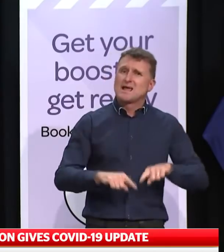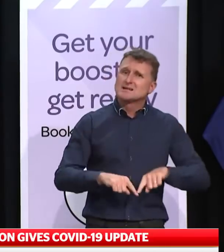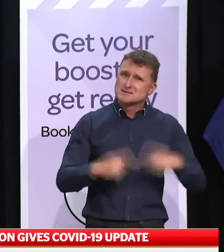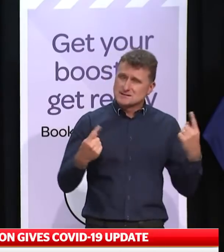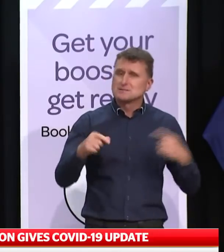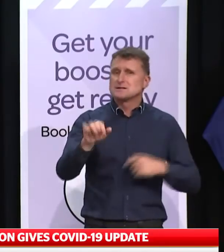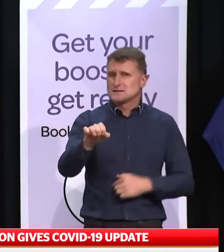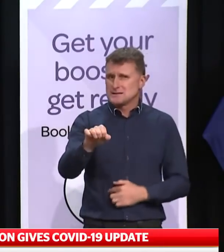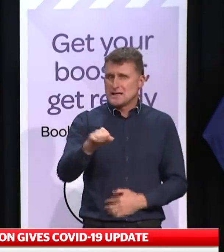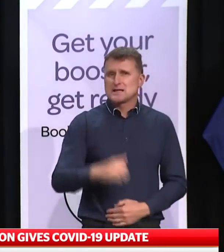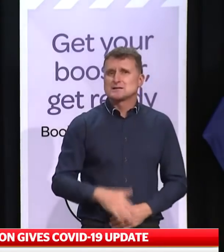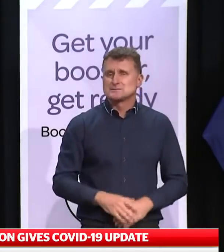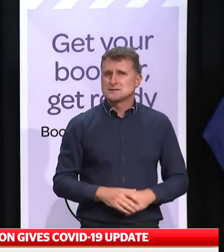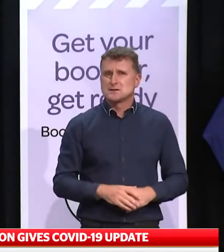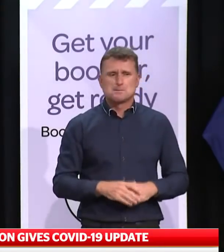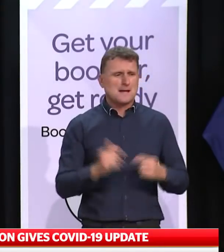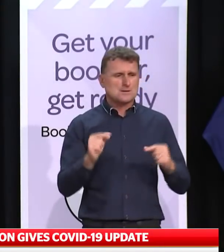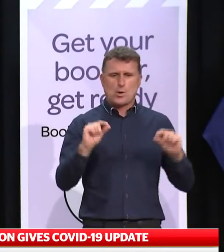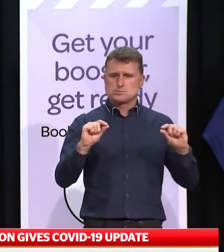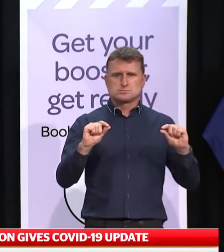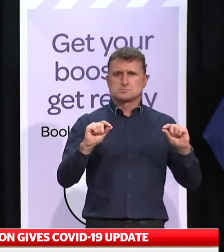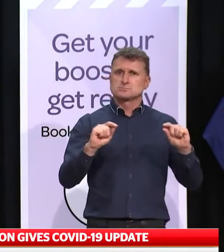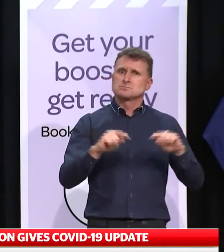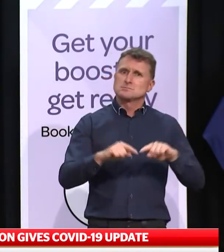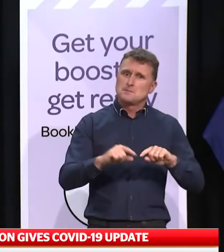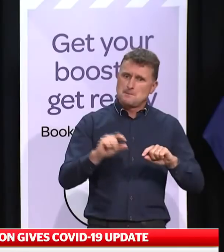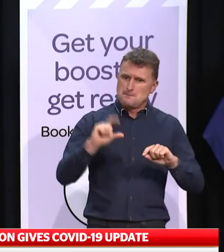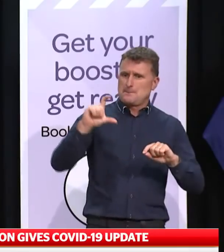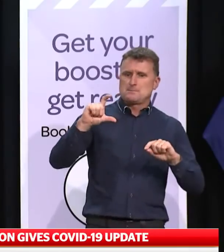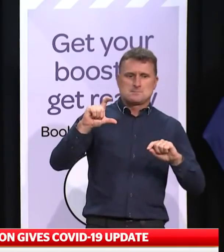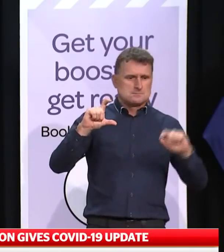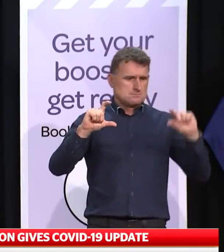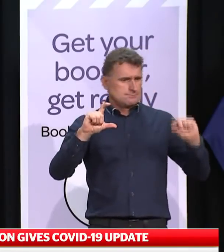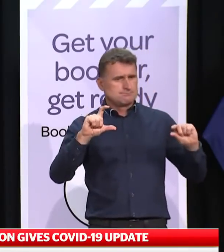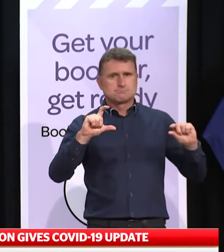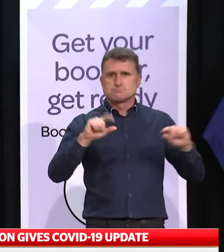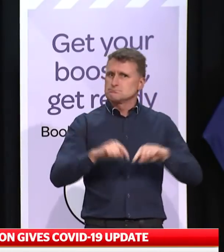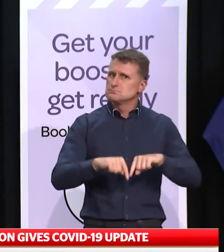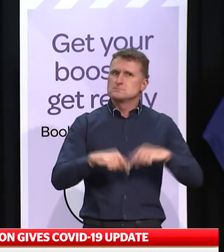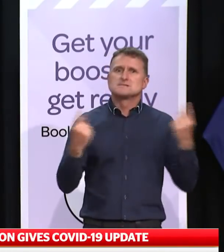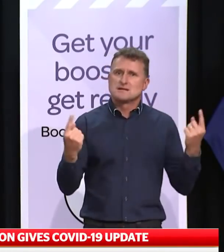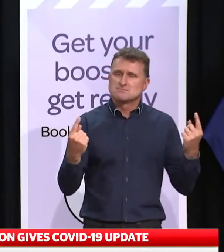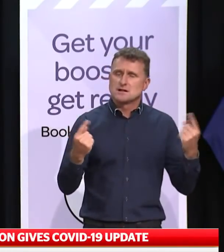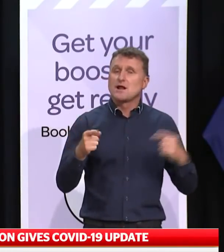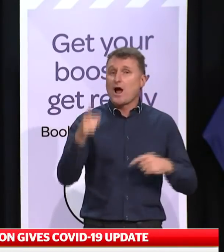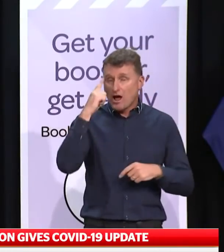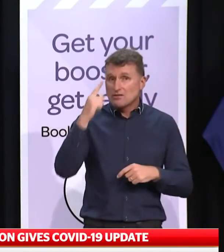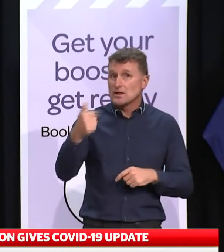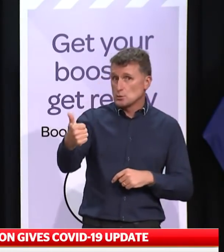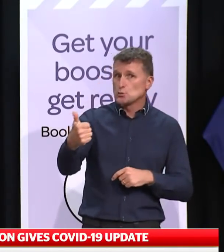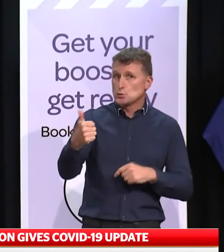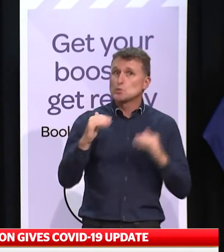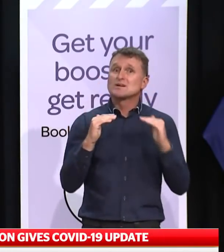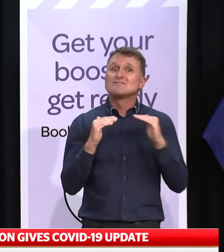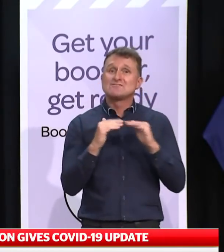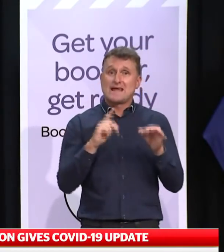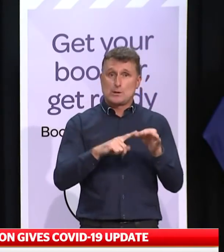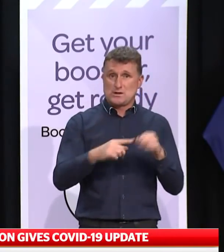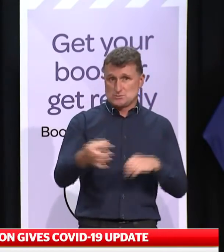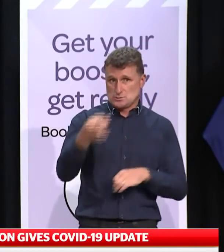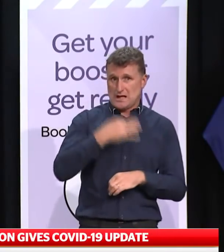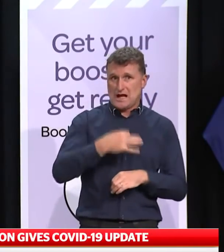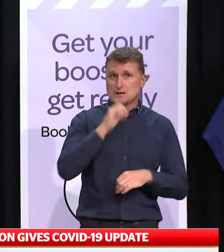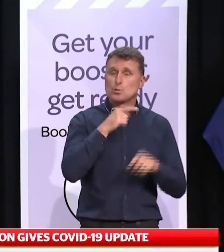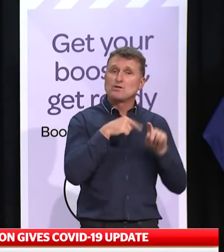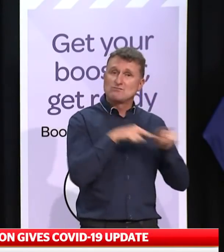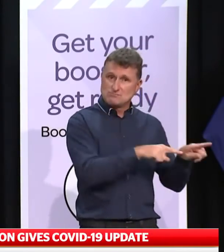not wild, but it is significant, and so I think it's a fair question for you to ask, which I will follow up. One thing. The reasons